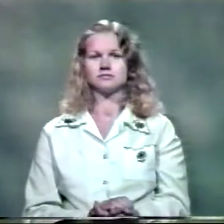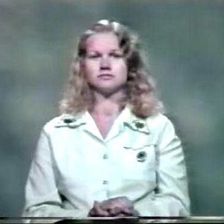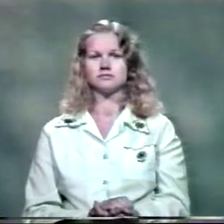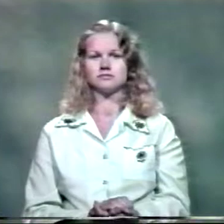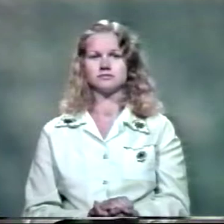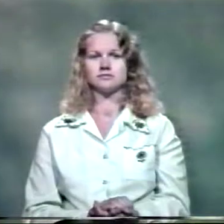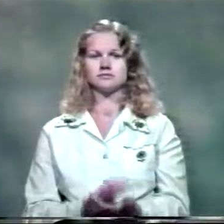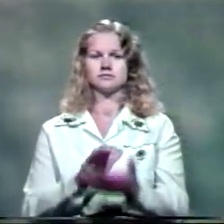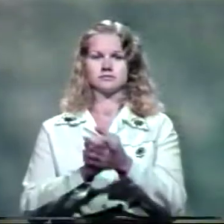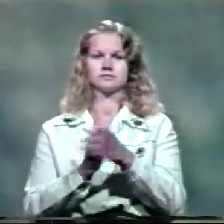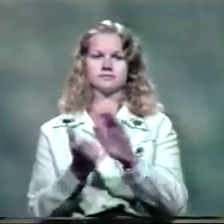Hamburger.